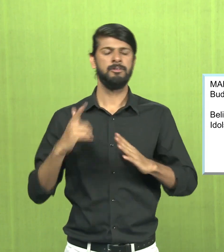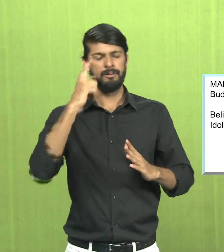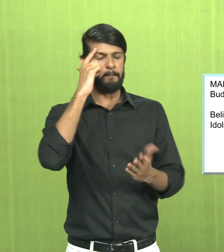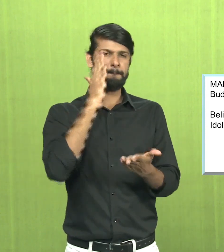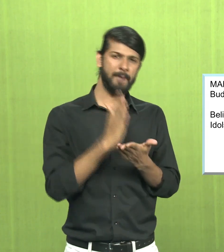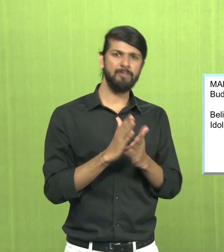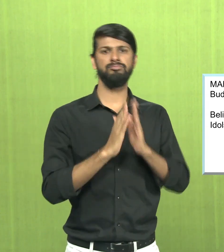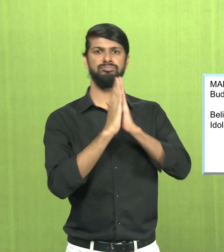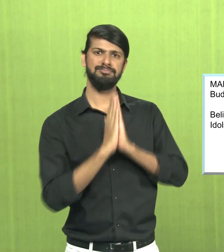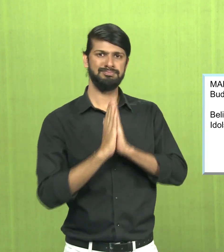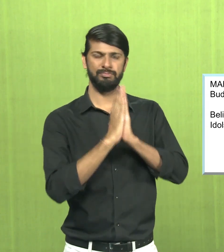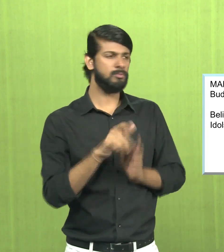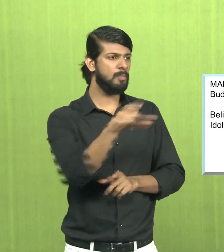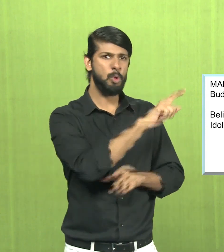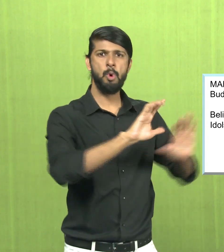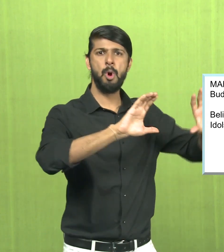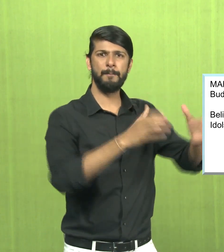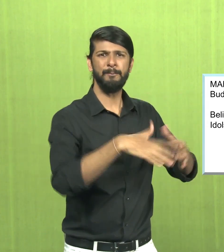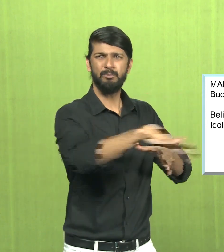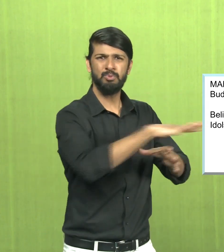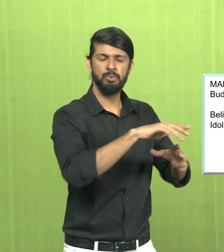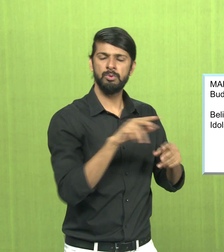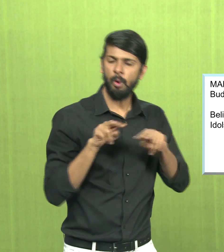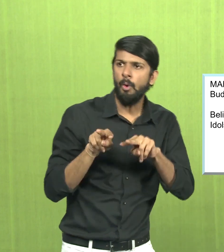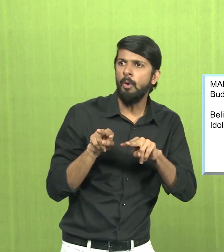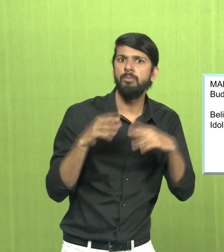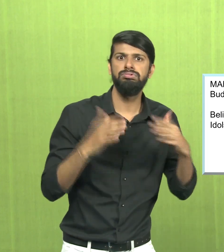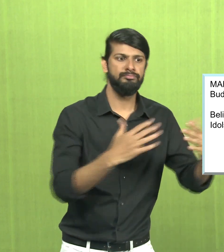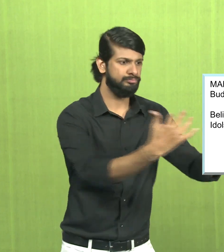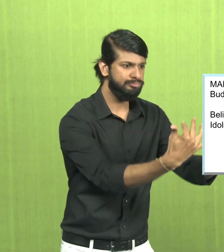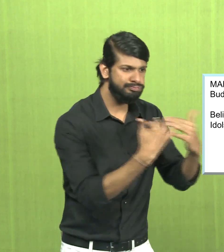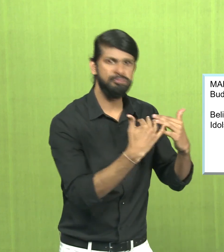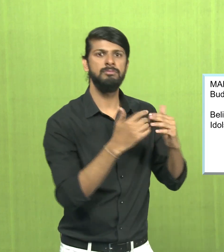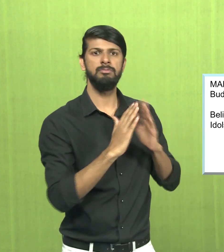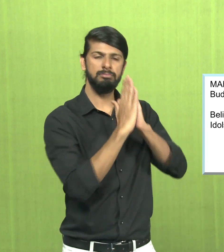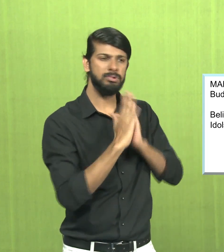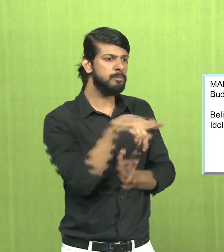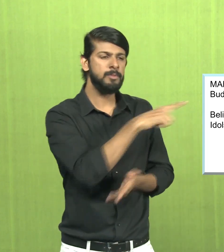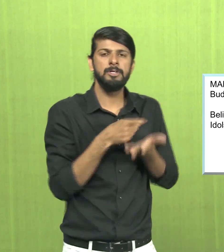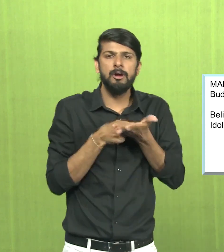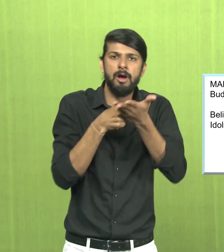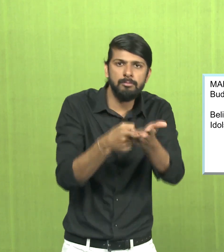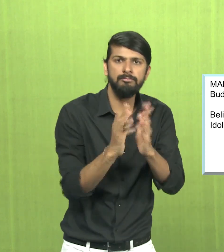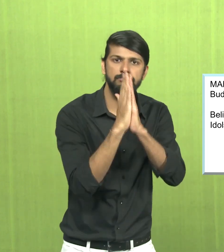Bodhisattvas are similar beings who followed Lord Buddha's path, and Mahayana